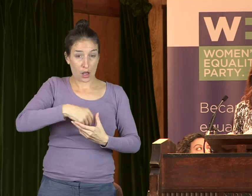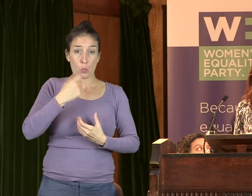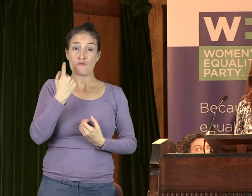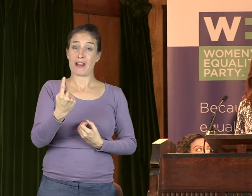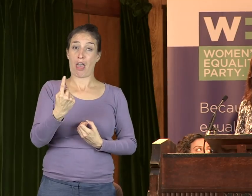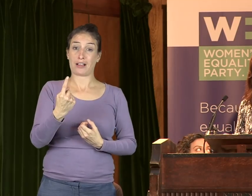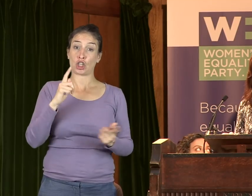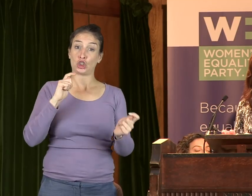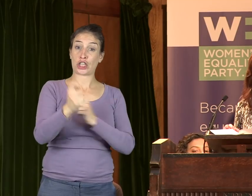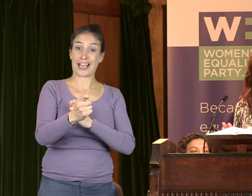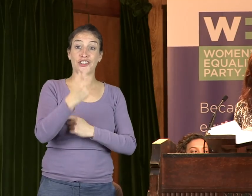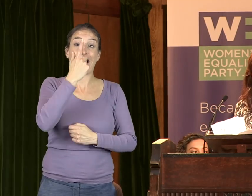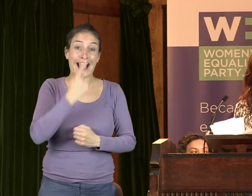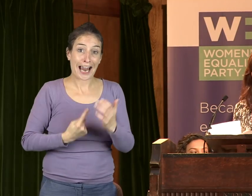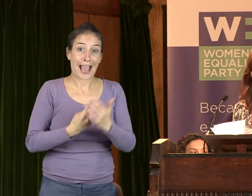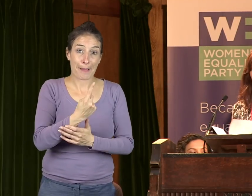essential.